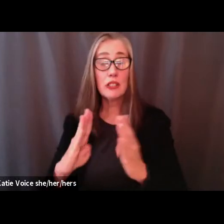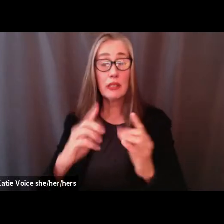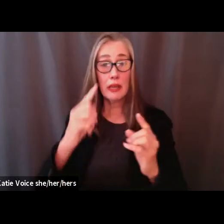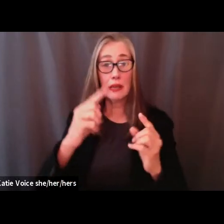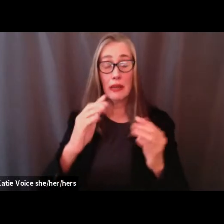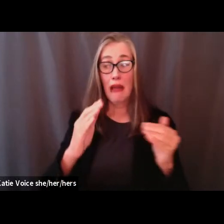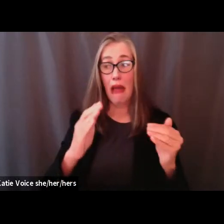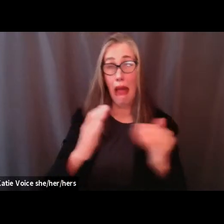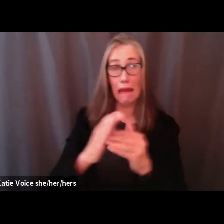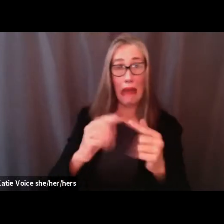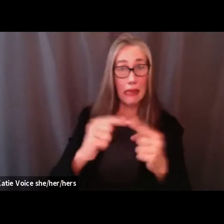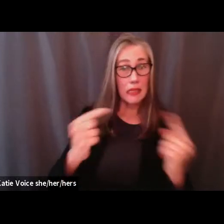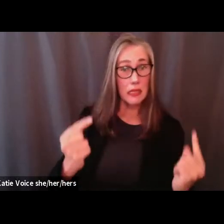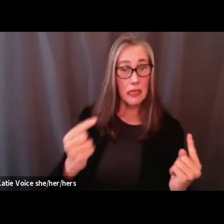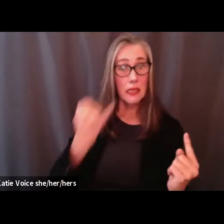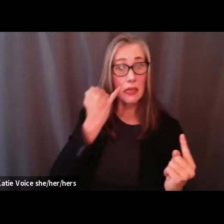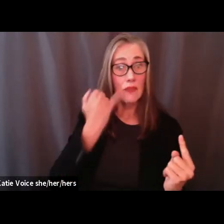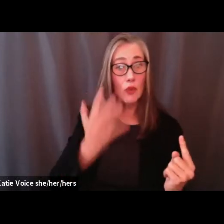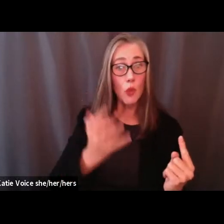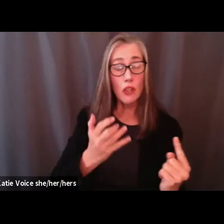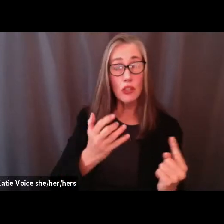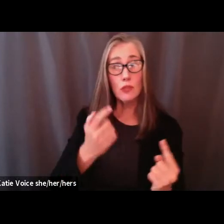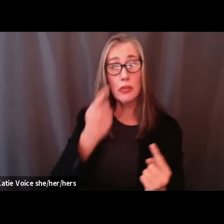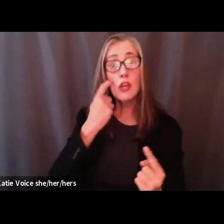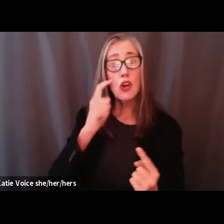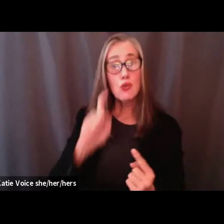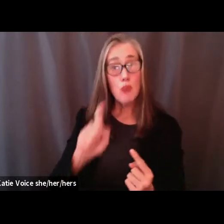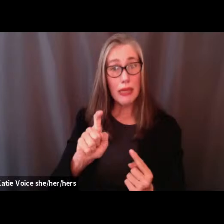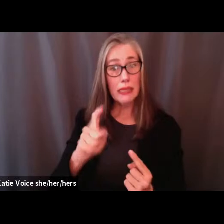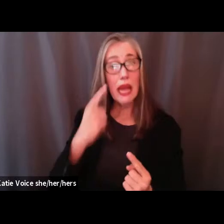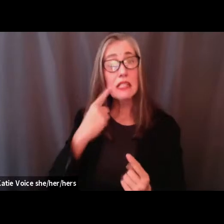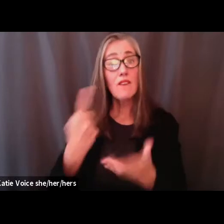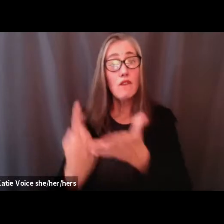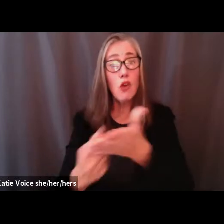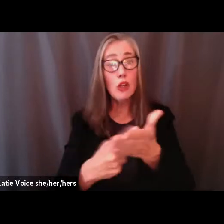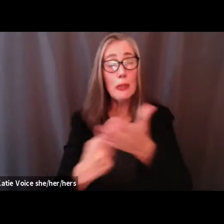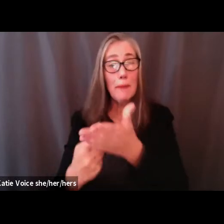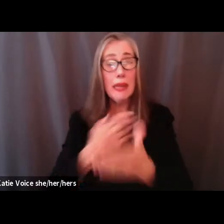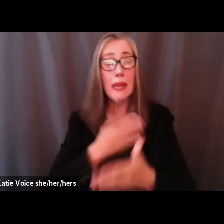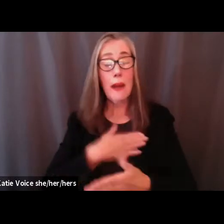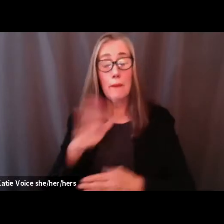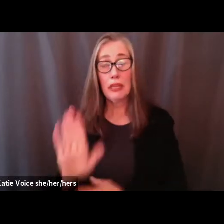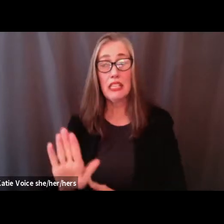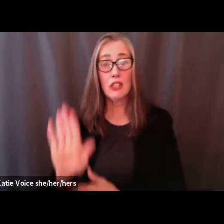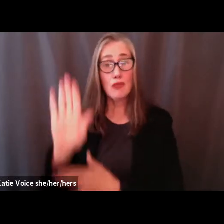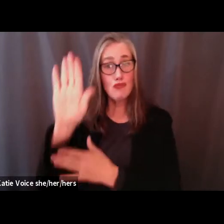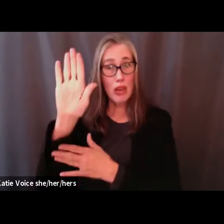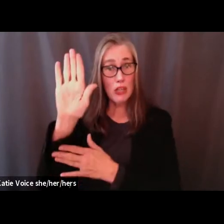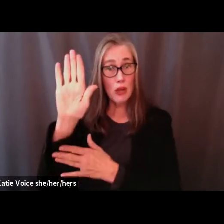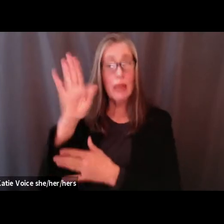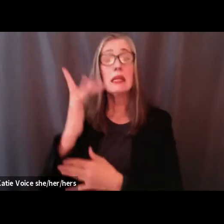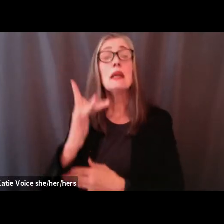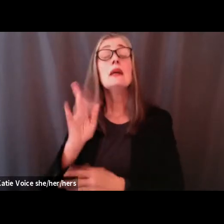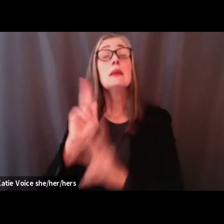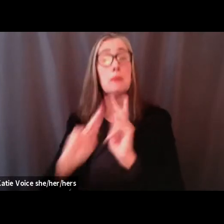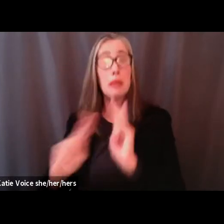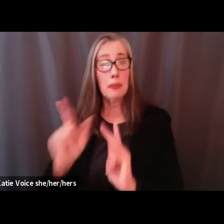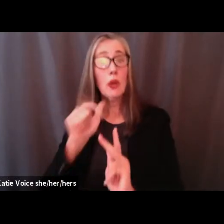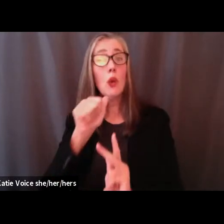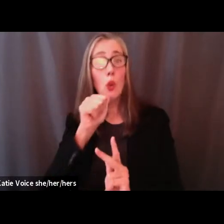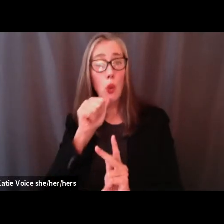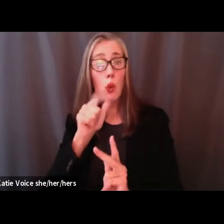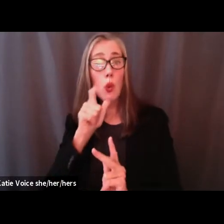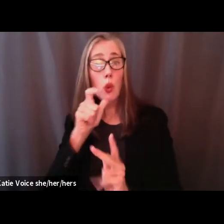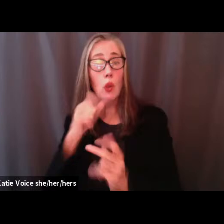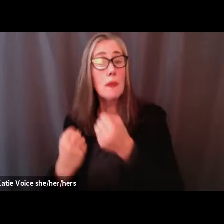please raise your hand if you seek to be recognized for the purposes of debate. And we'll take those in favor of the motion first. So please raise